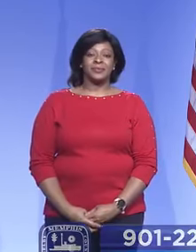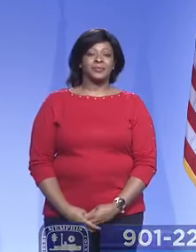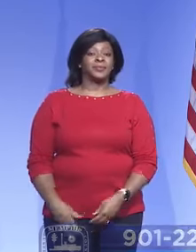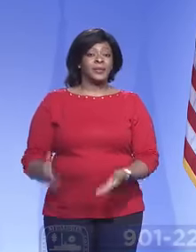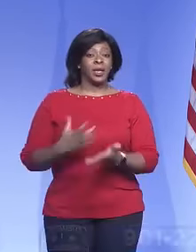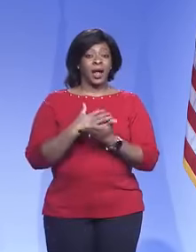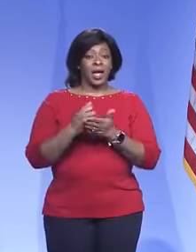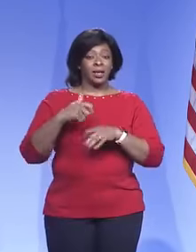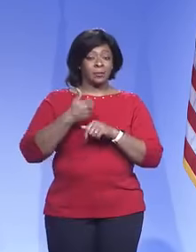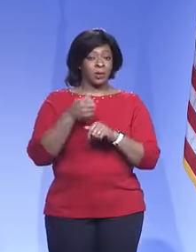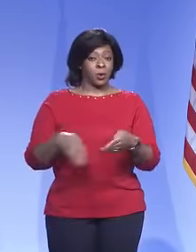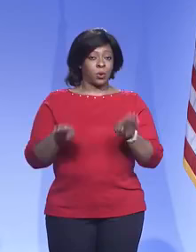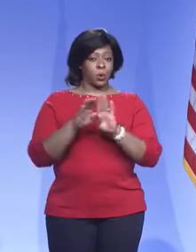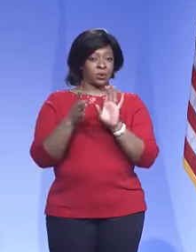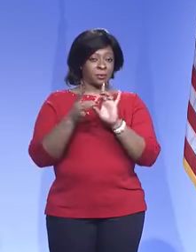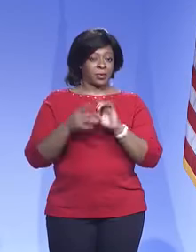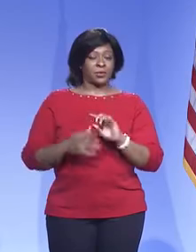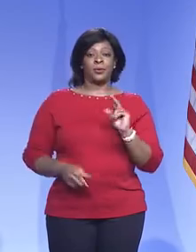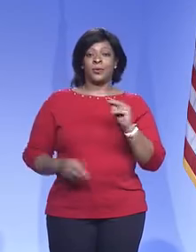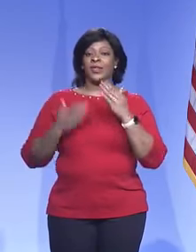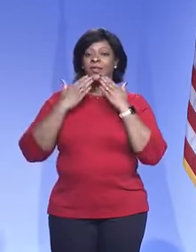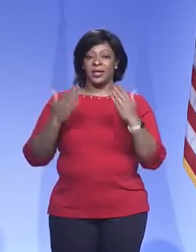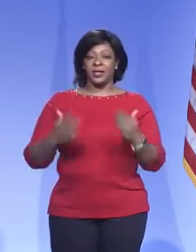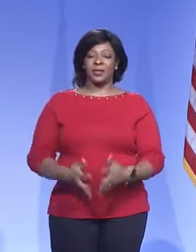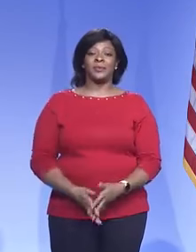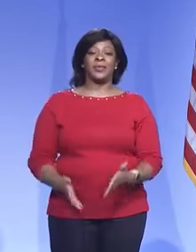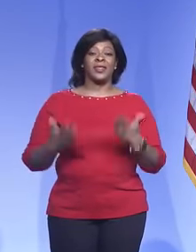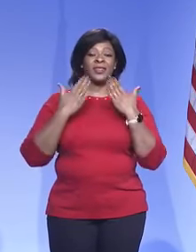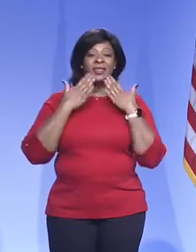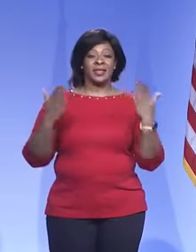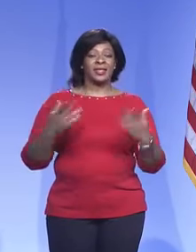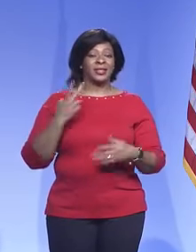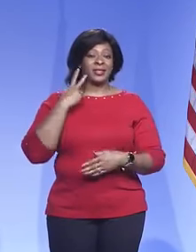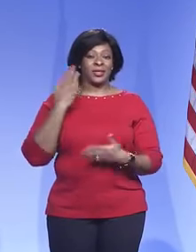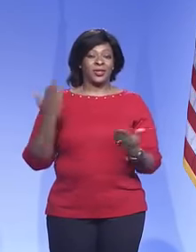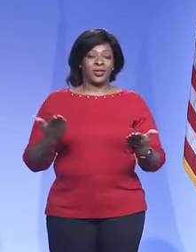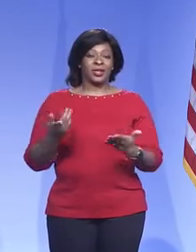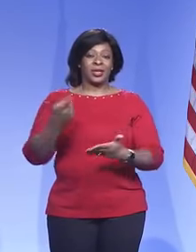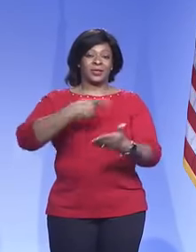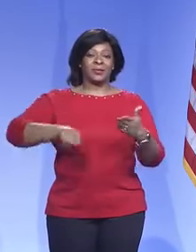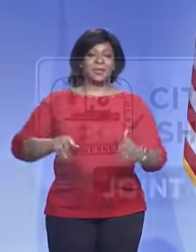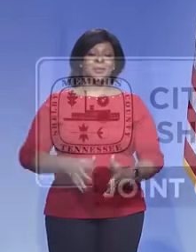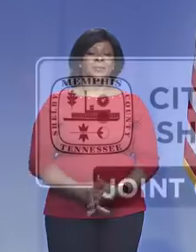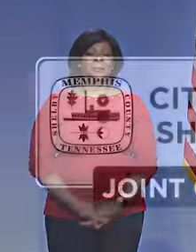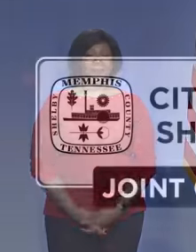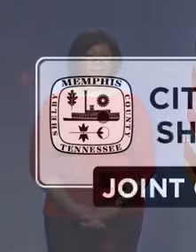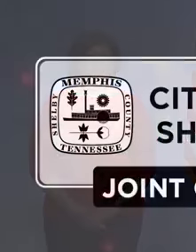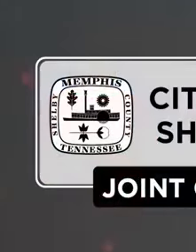any closing messages today? No, thank you. Thanks, everyone. We'll see you back here next week.